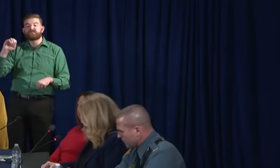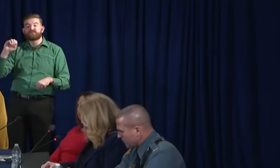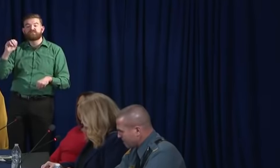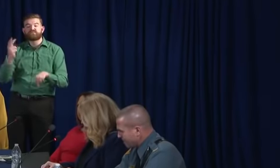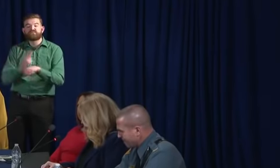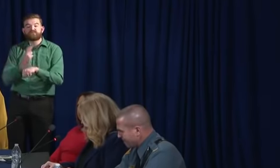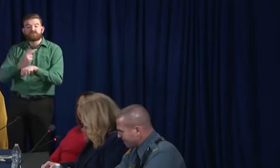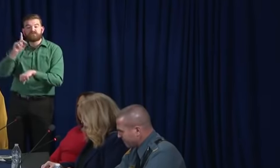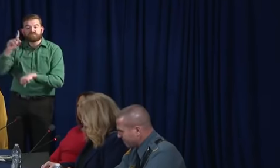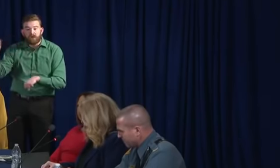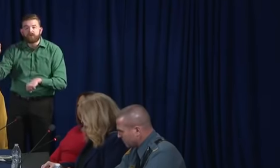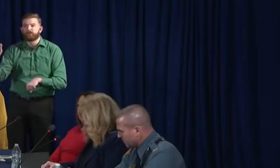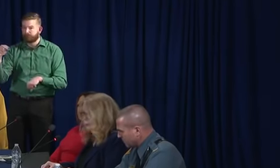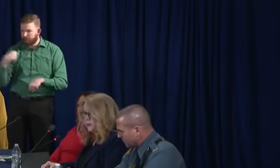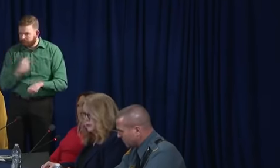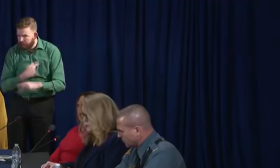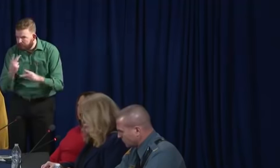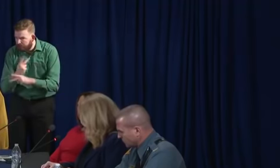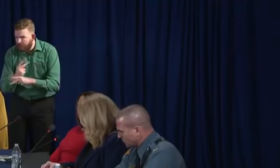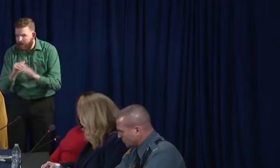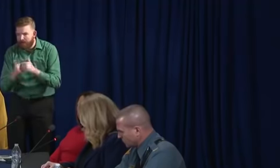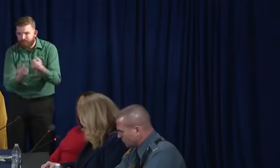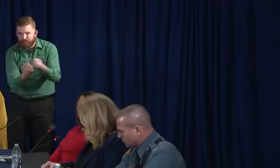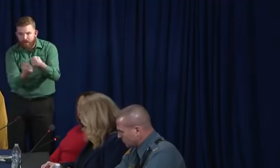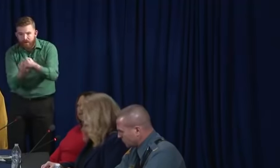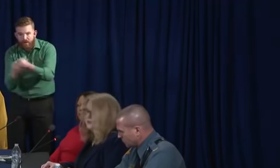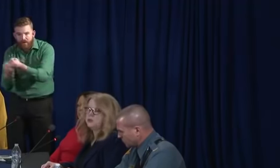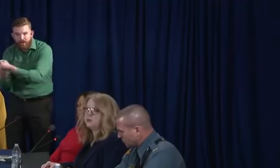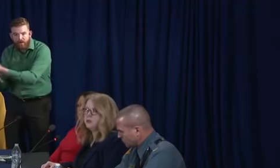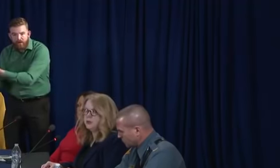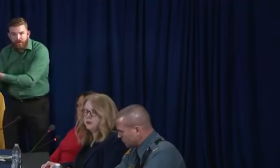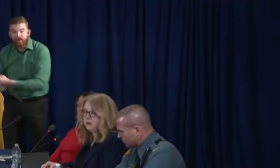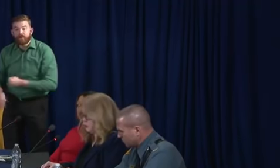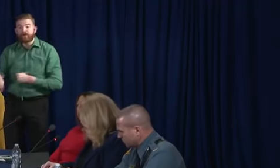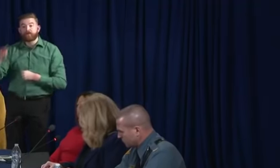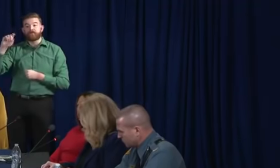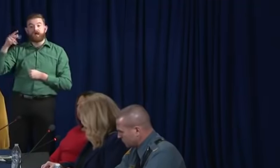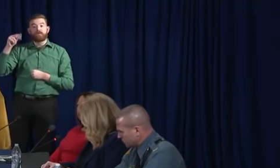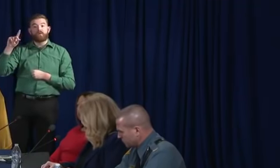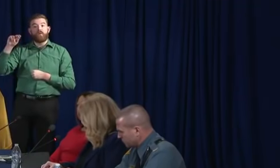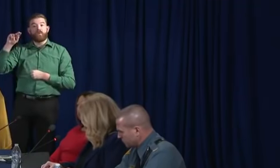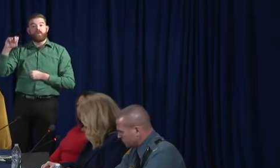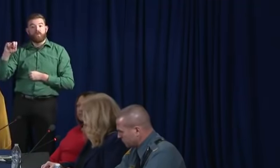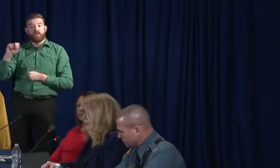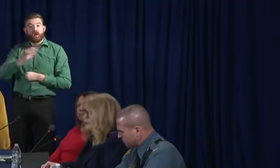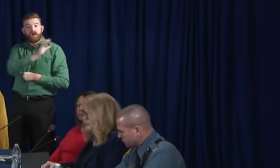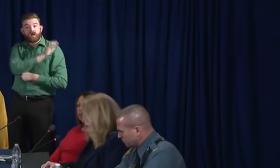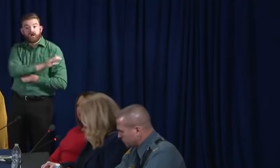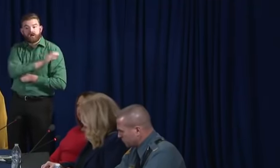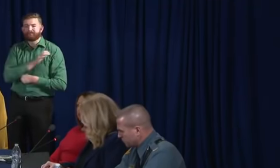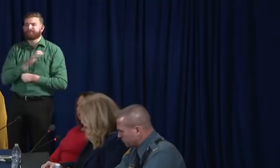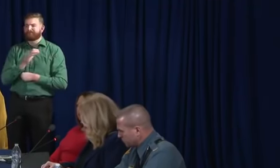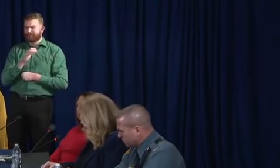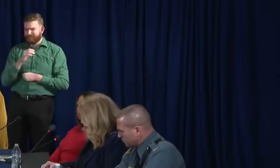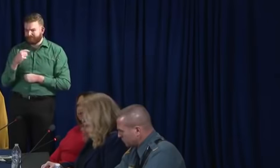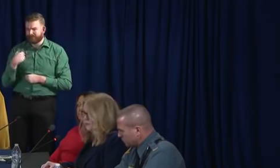to our methadone clinics, which provide both methadone and buprenorphine to individuals with opioid use disorders. Methadone has a very specific